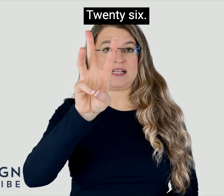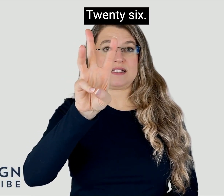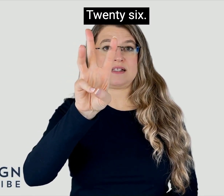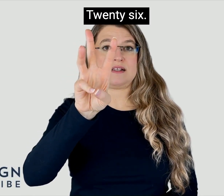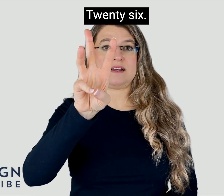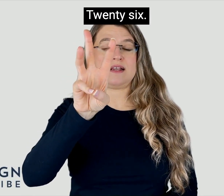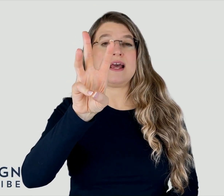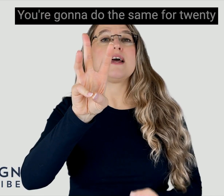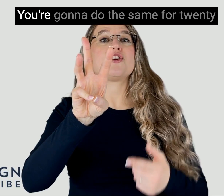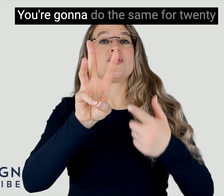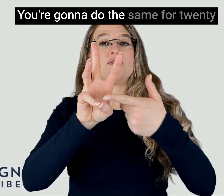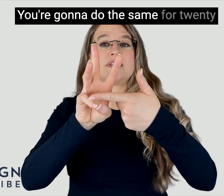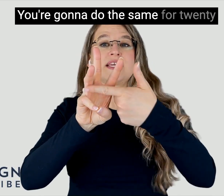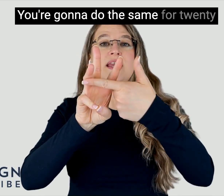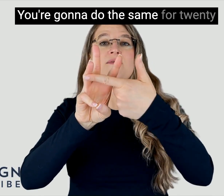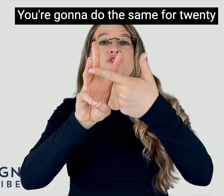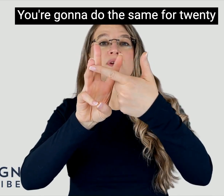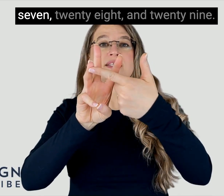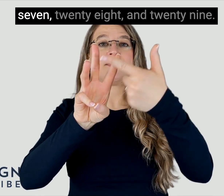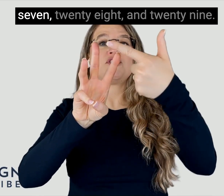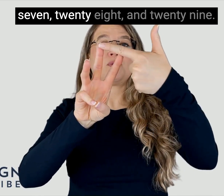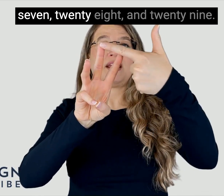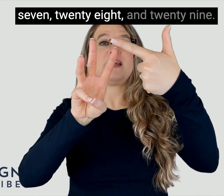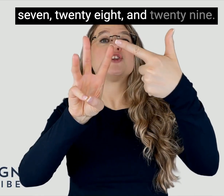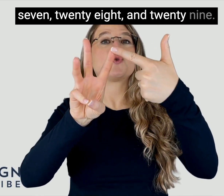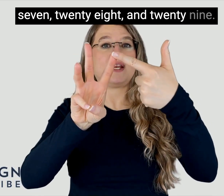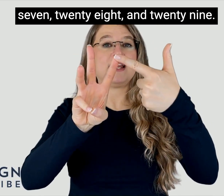26. You're going to do the same for 27, 28, and 29.